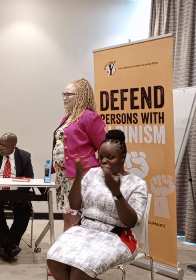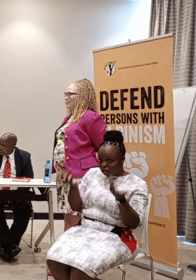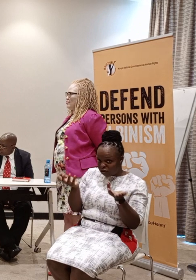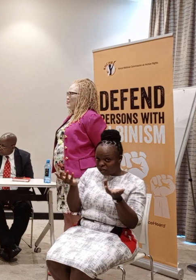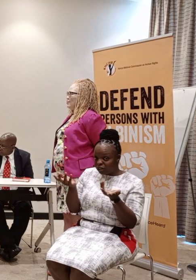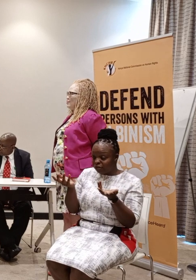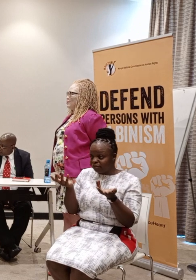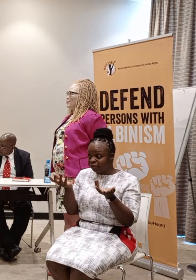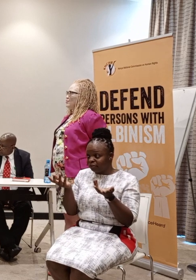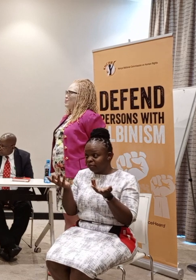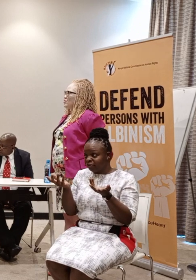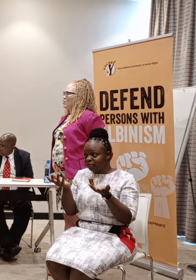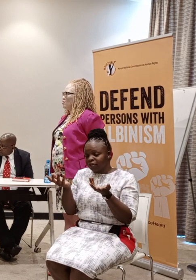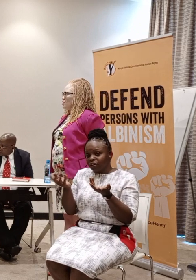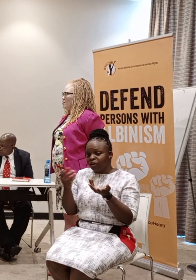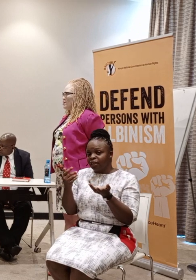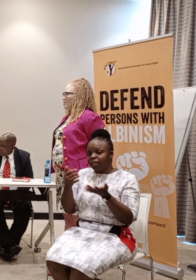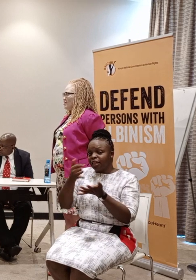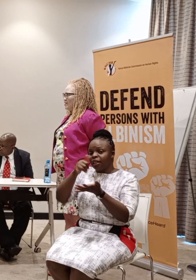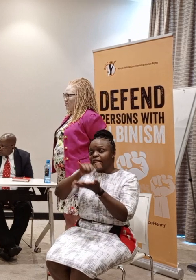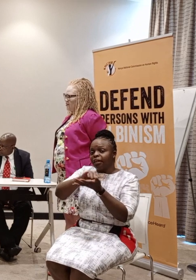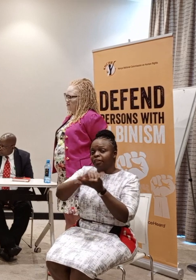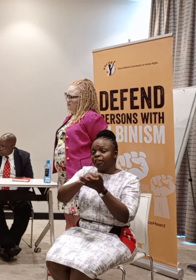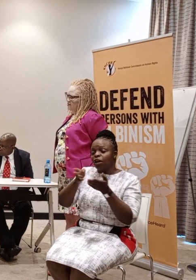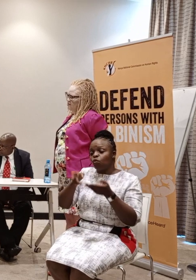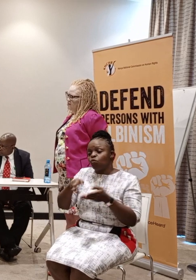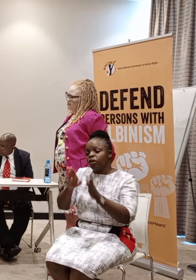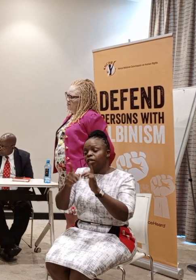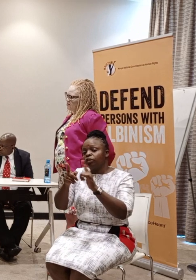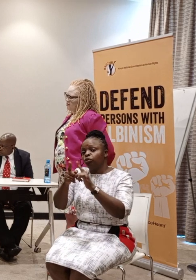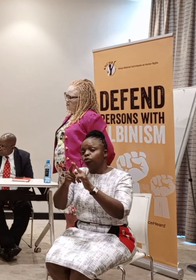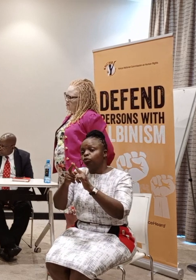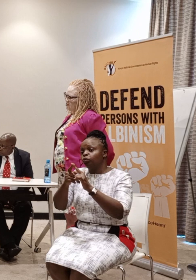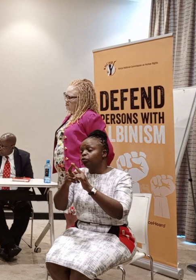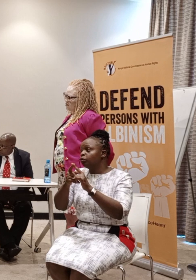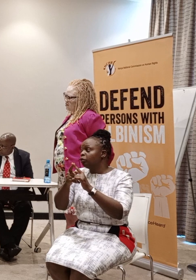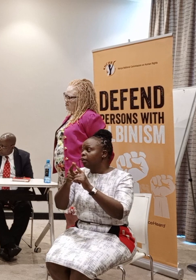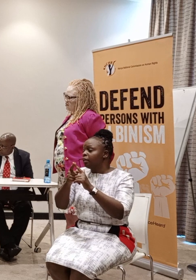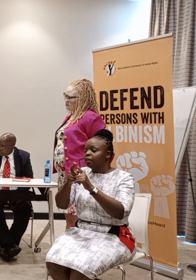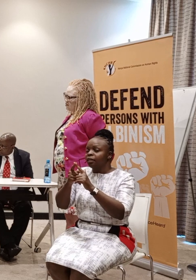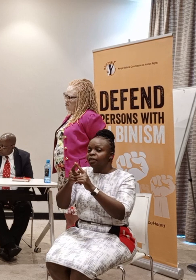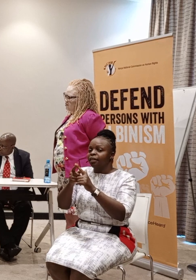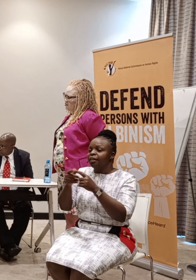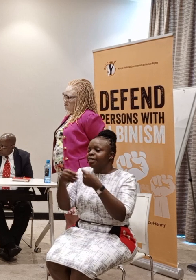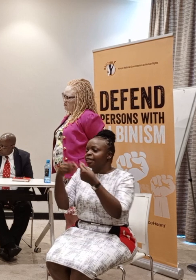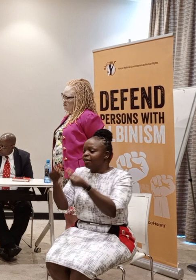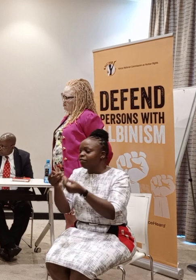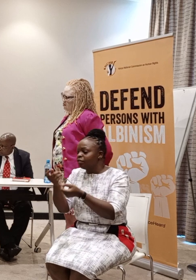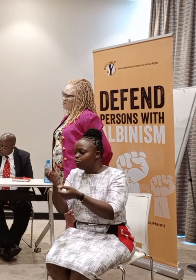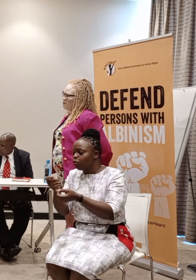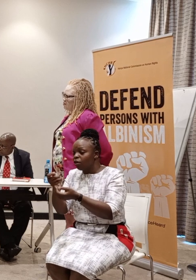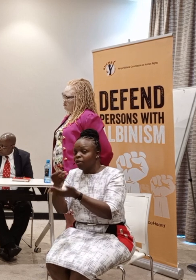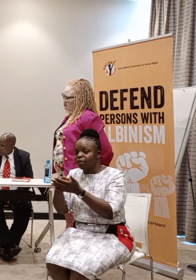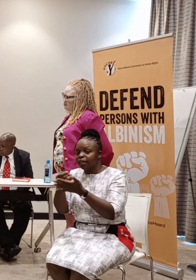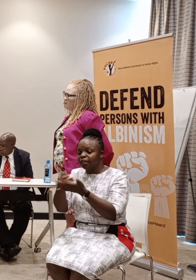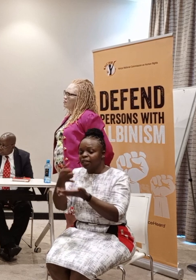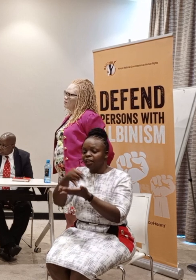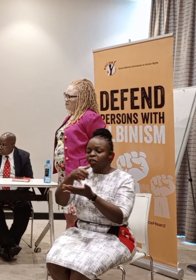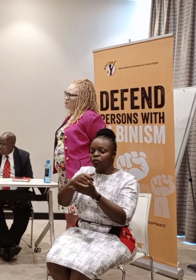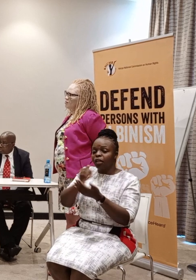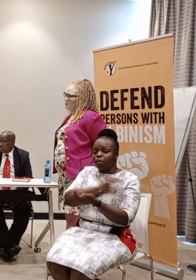It is a way to allocate scarce resources, including power and access to